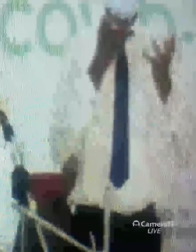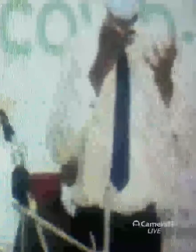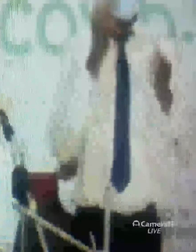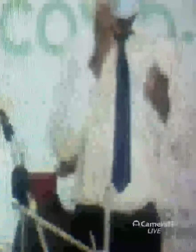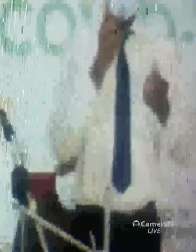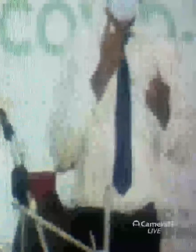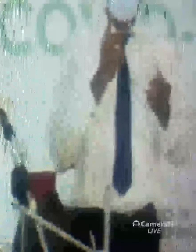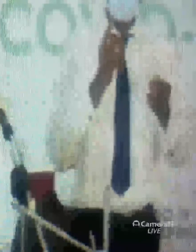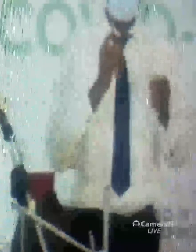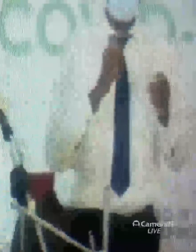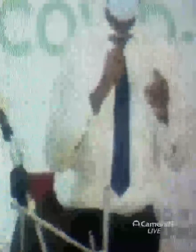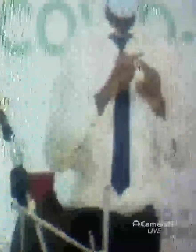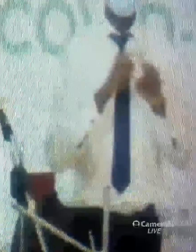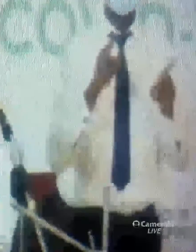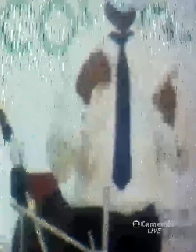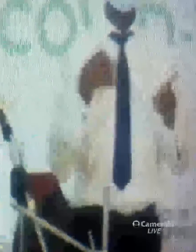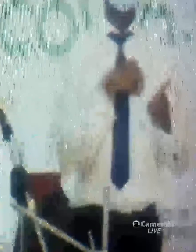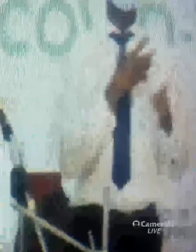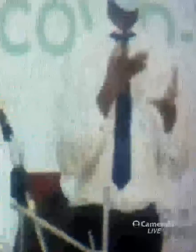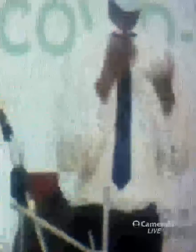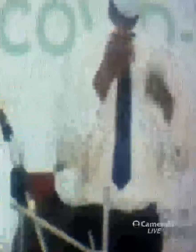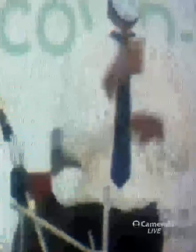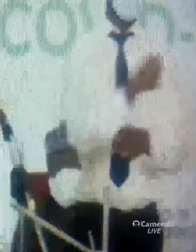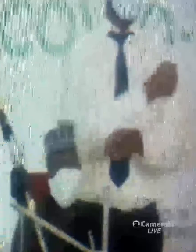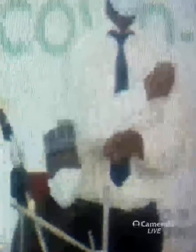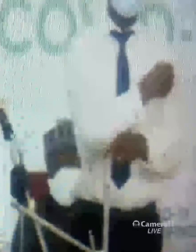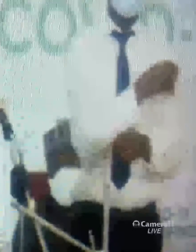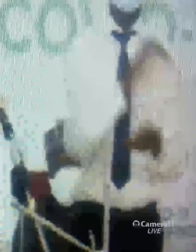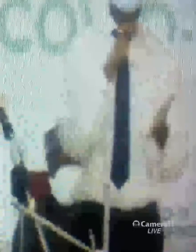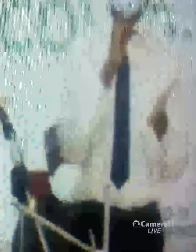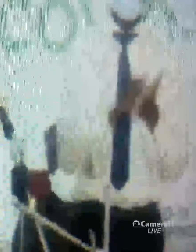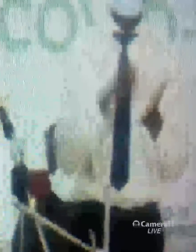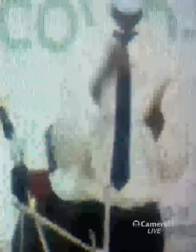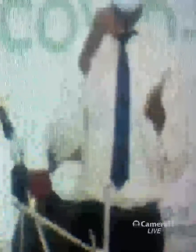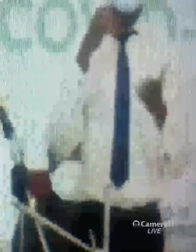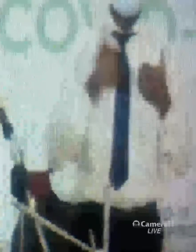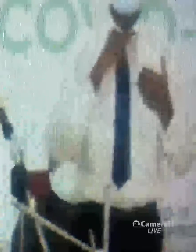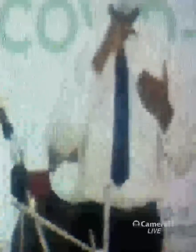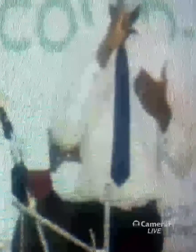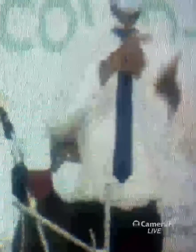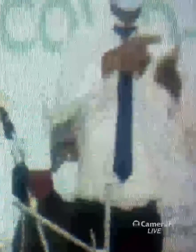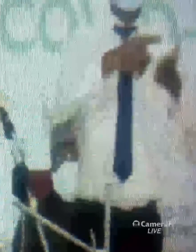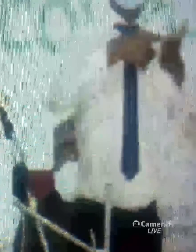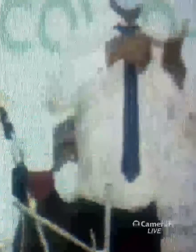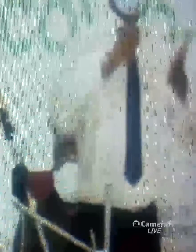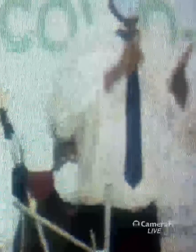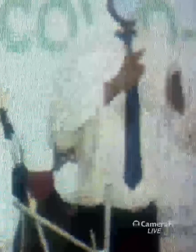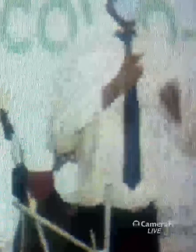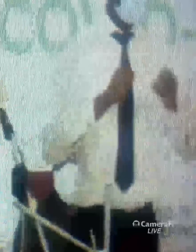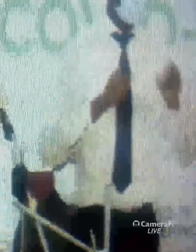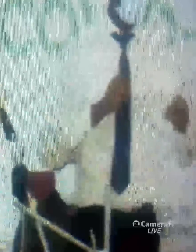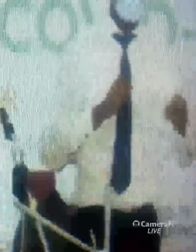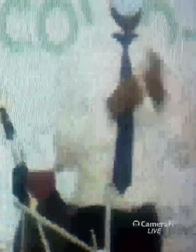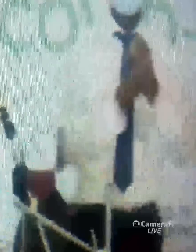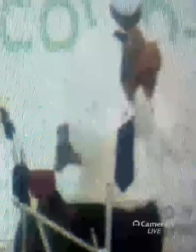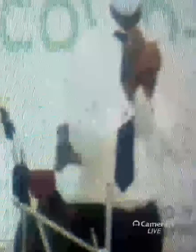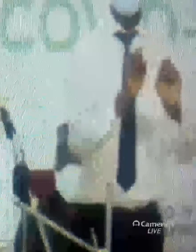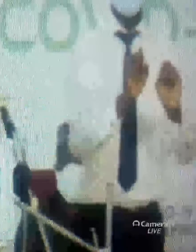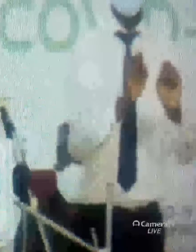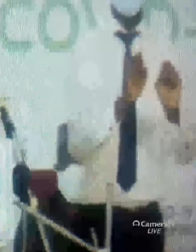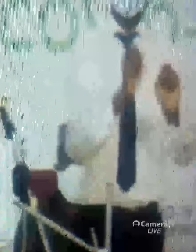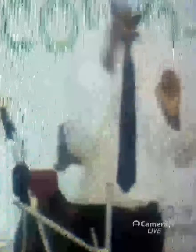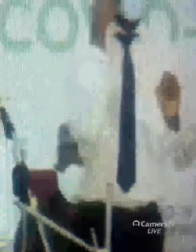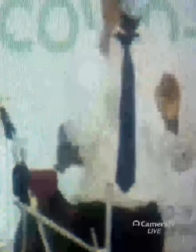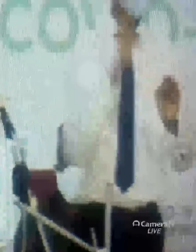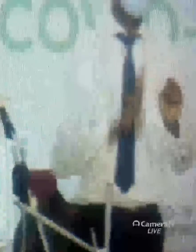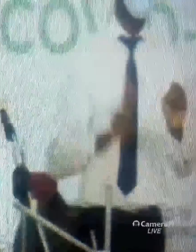want vaccines that have been fully certified as safe and potent for use.